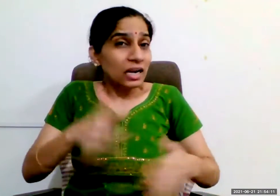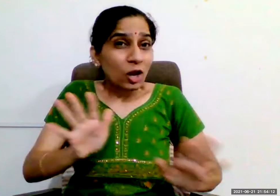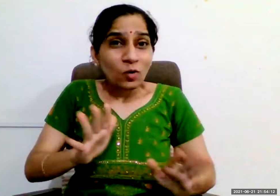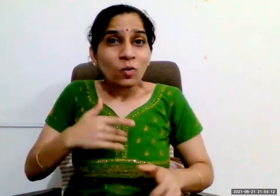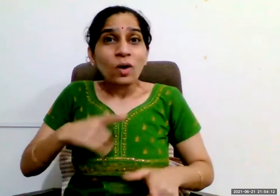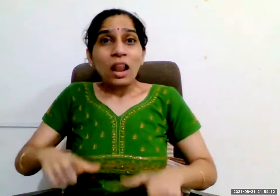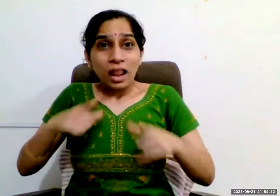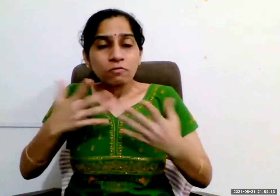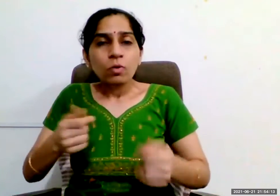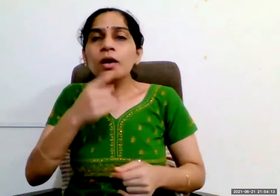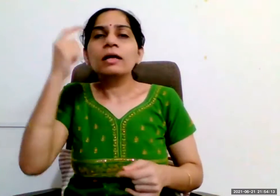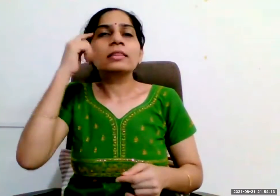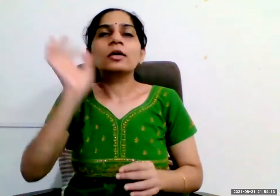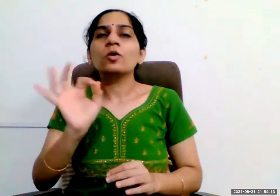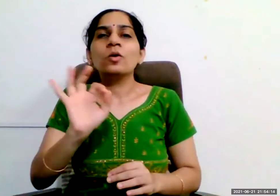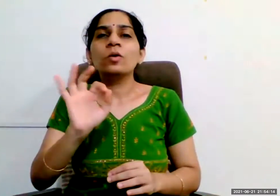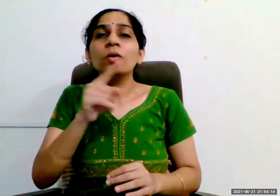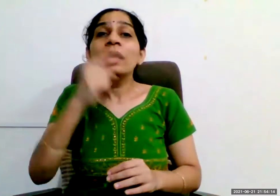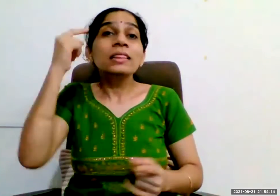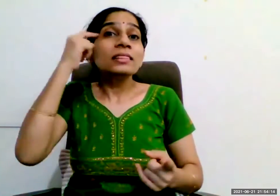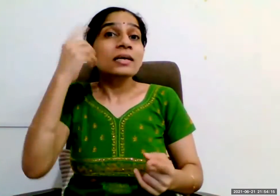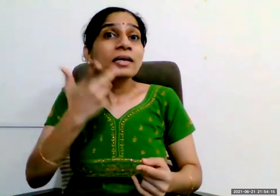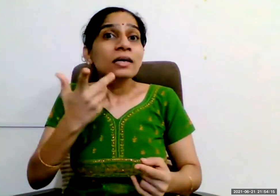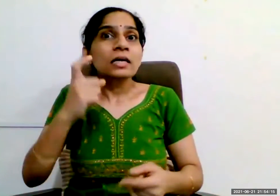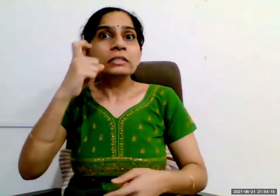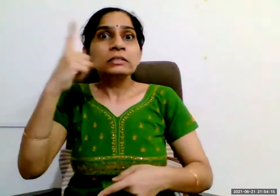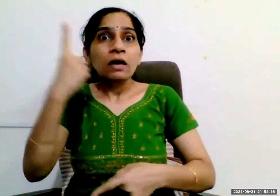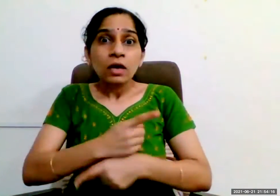that Supreme Lord is. And that is the perfection of life.